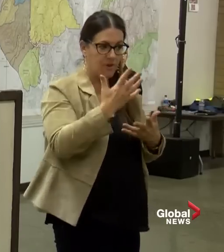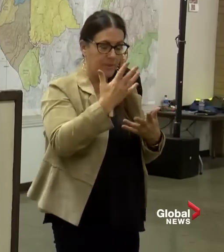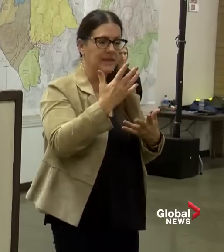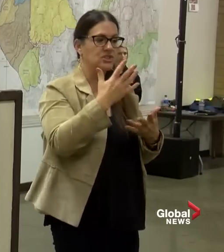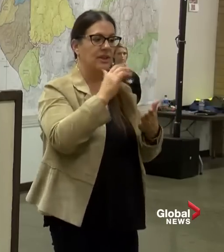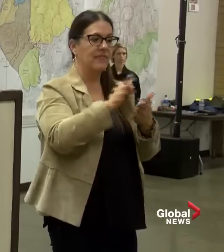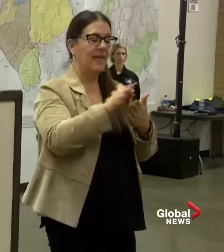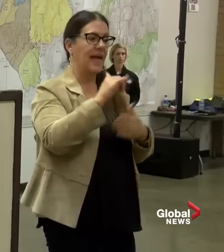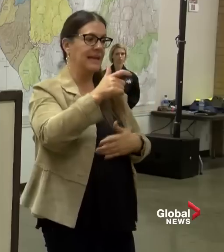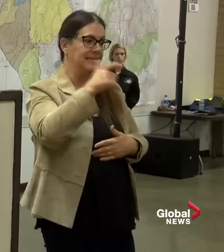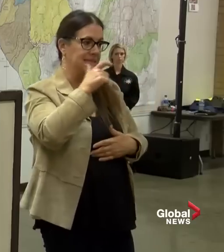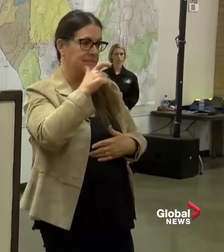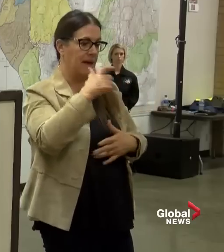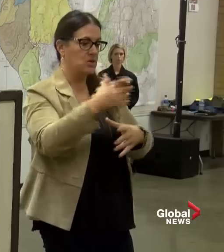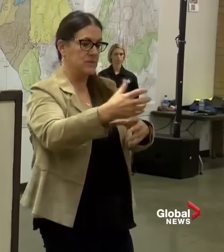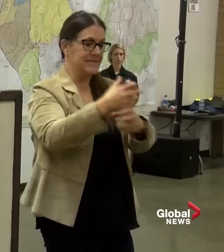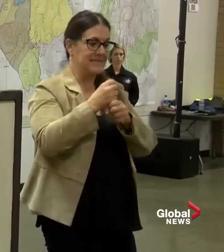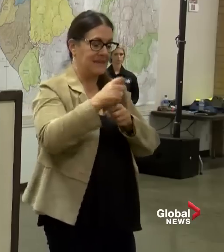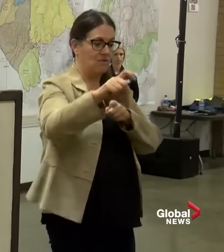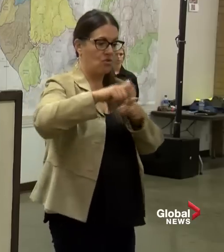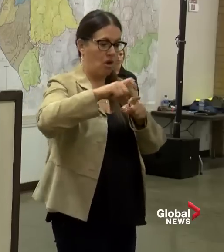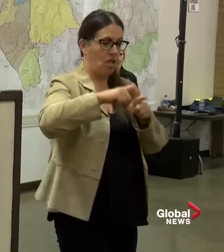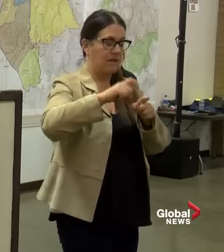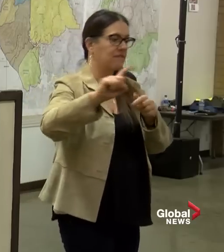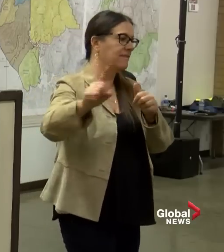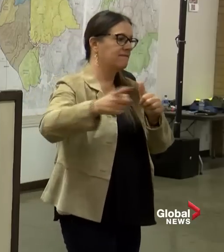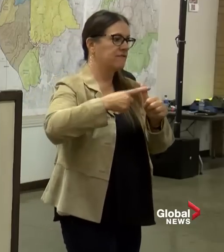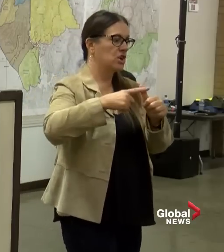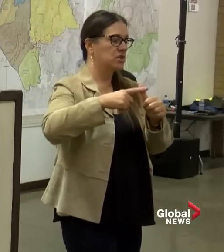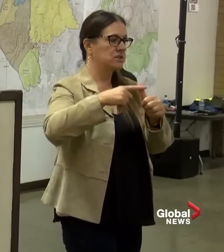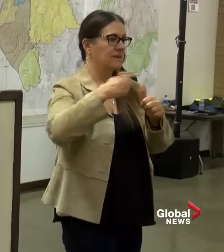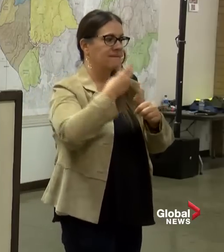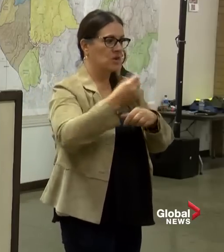by our dispatch during those very early stages when it was hectic,